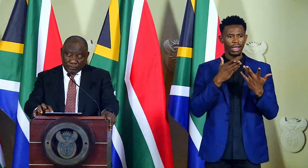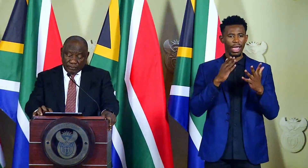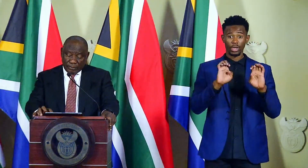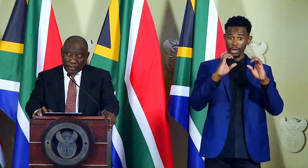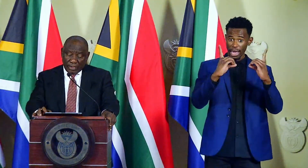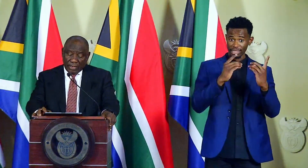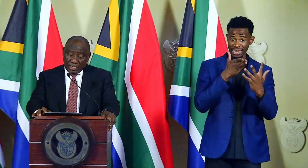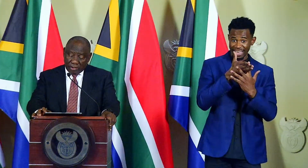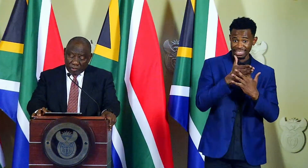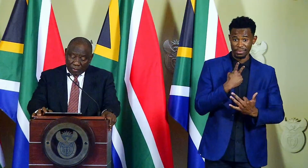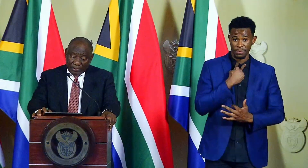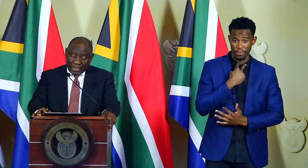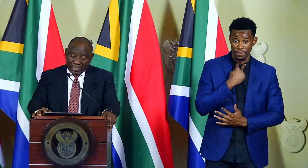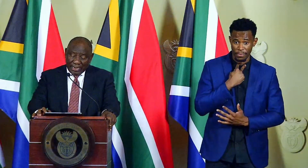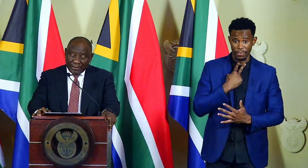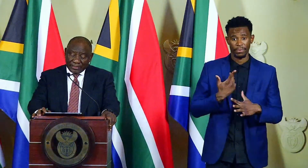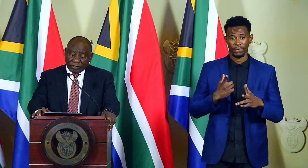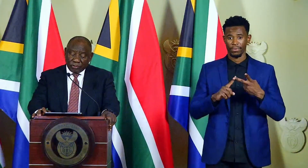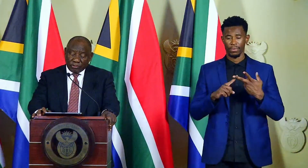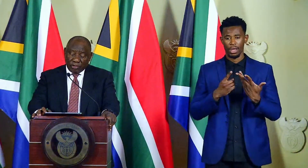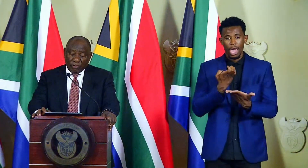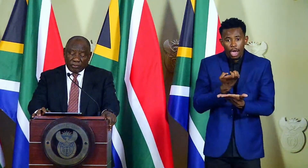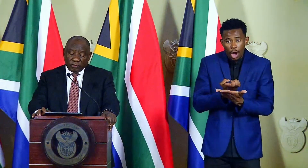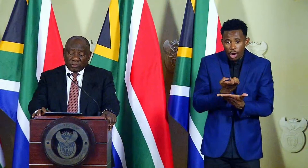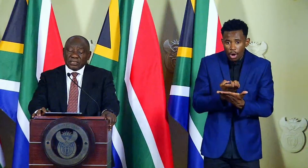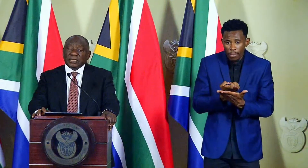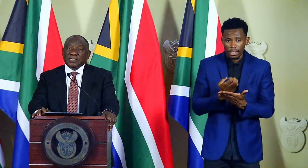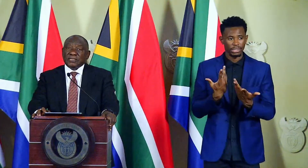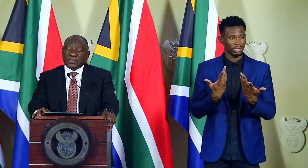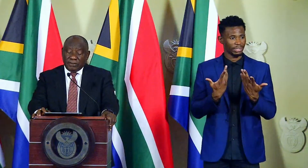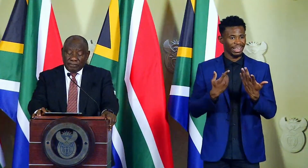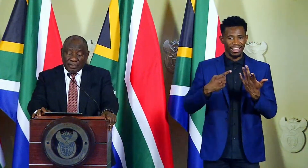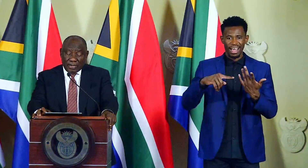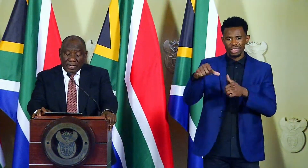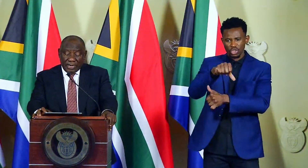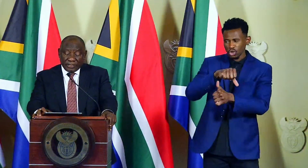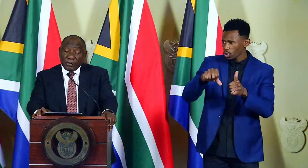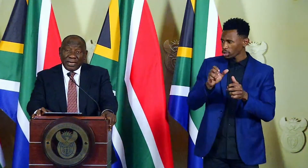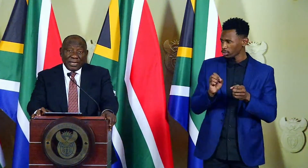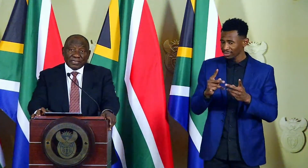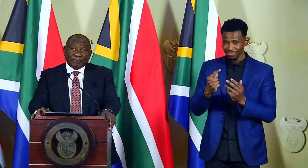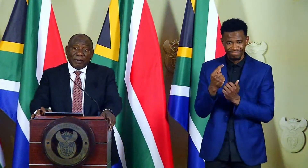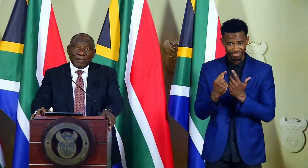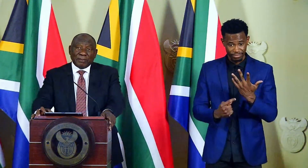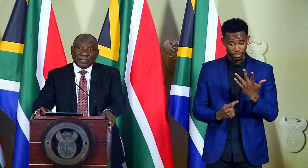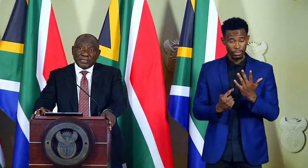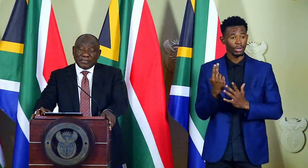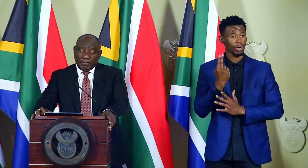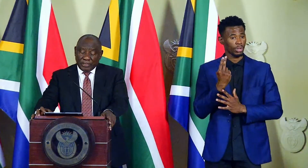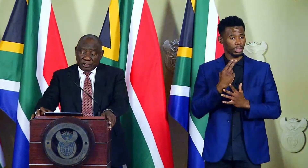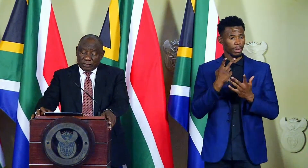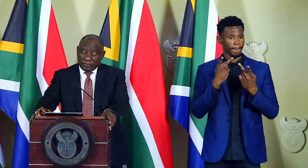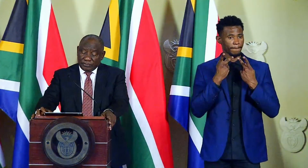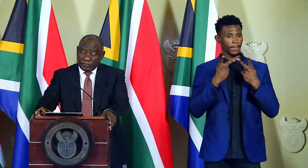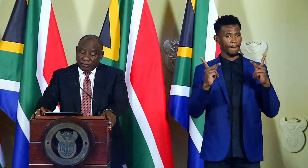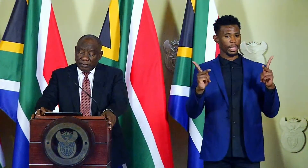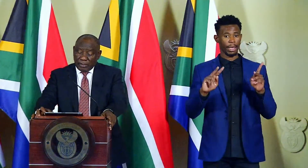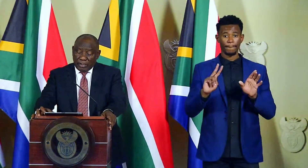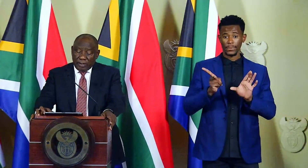education, economic and other social opportunities, as well as public